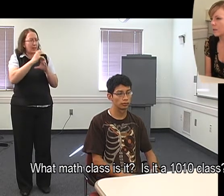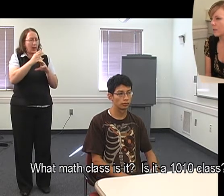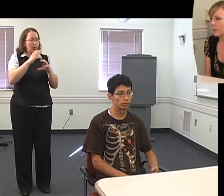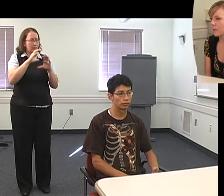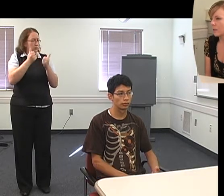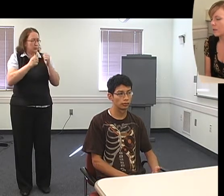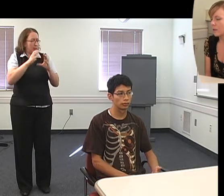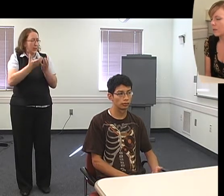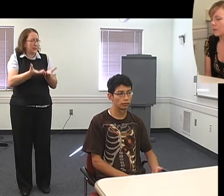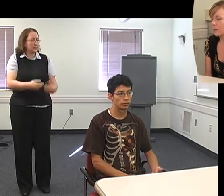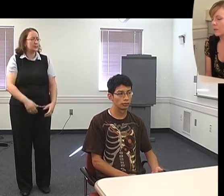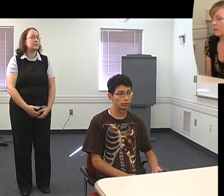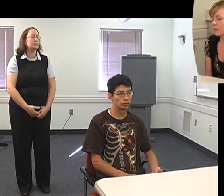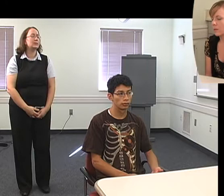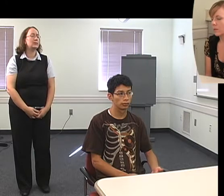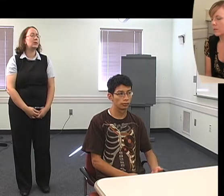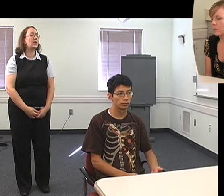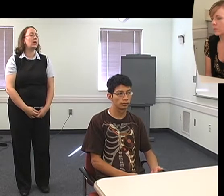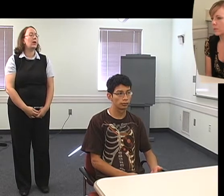class?